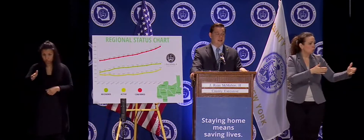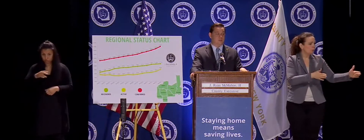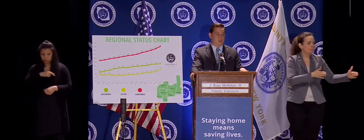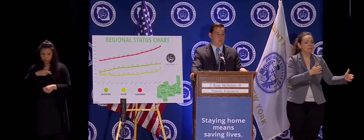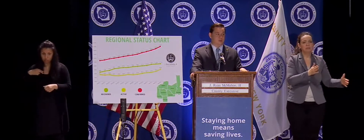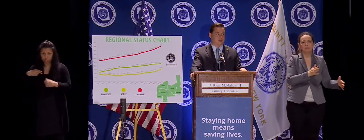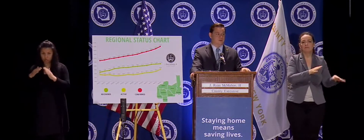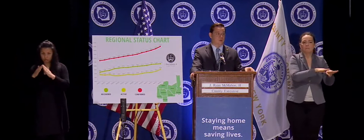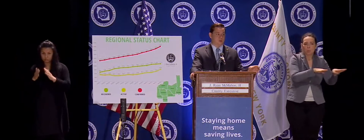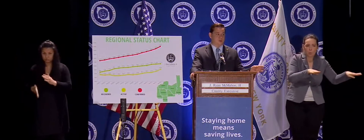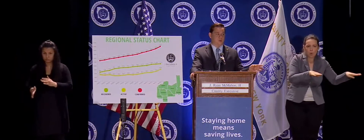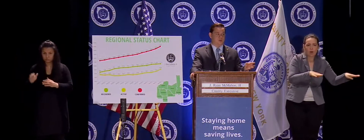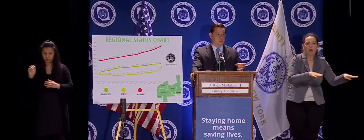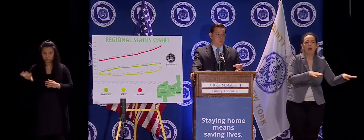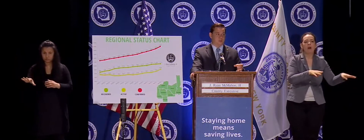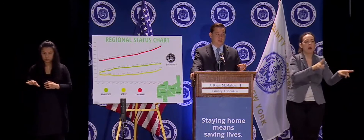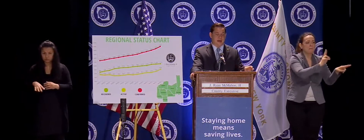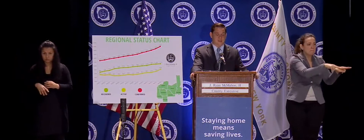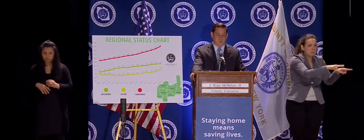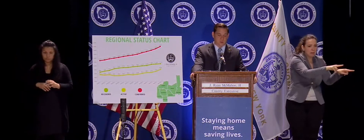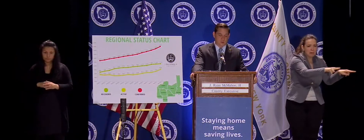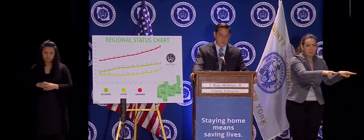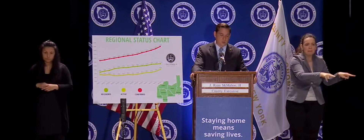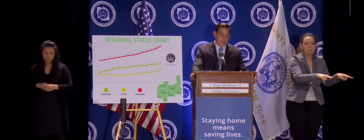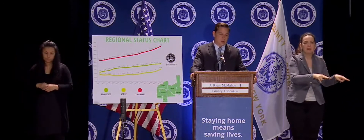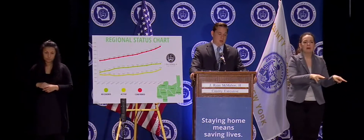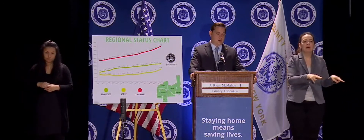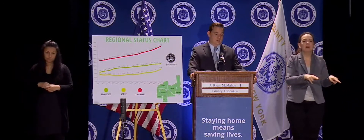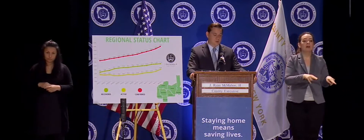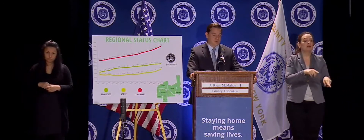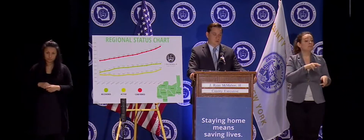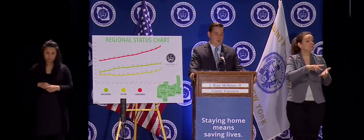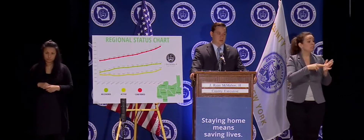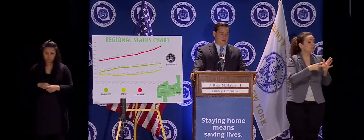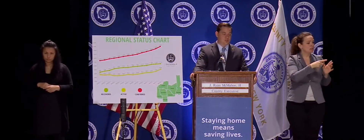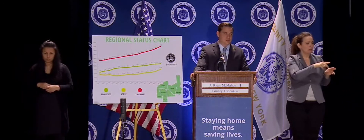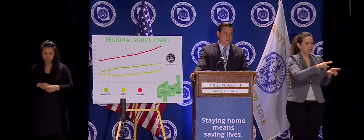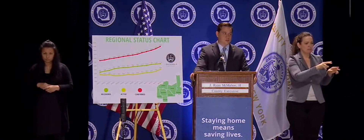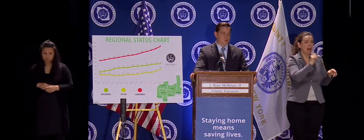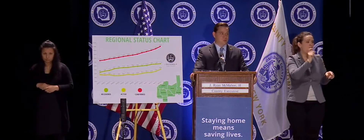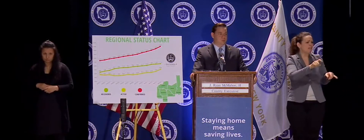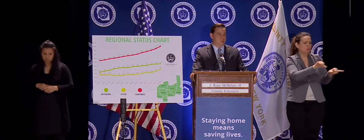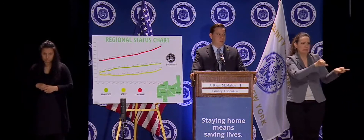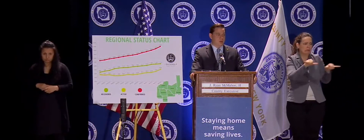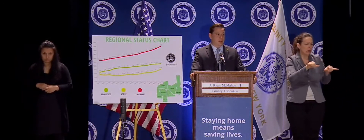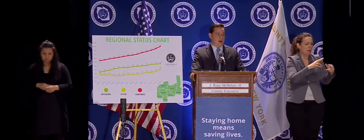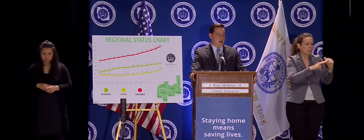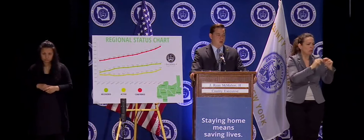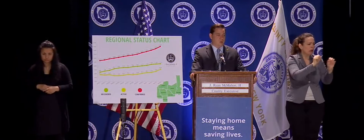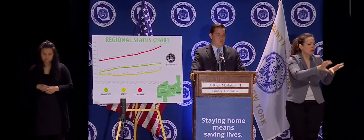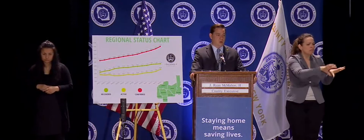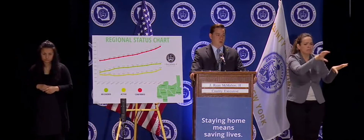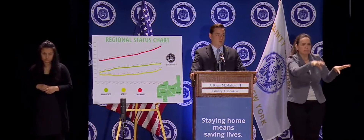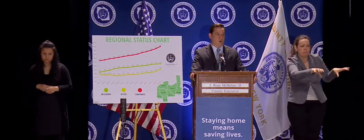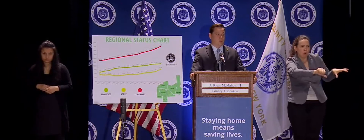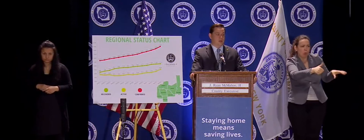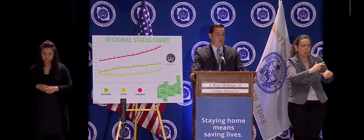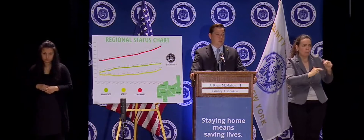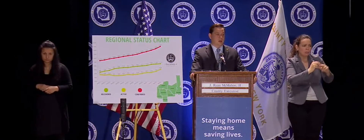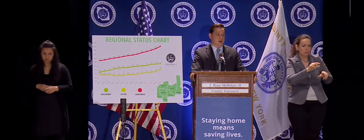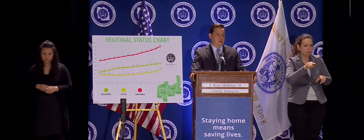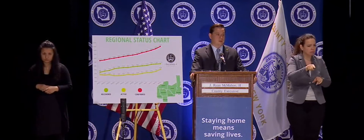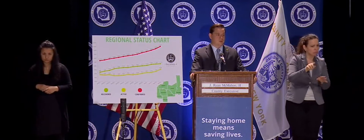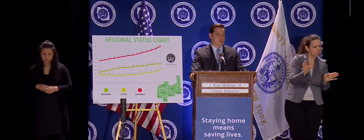right not to have them in their building. So what they're doing is they're bringing them to the hospital, creating a logistics issue. And now we're